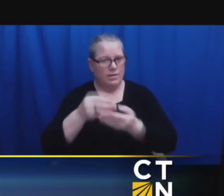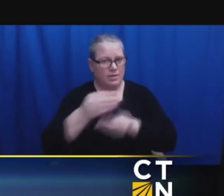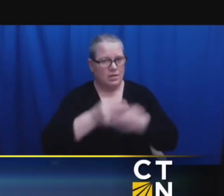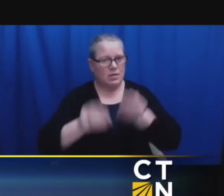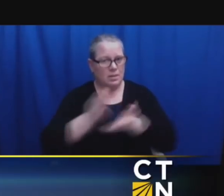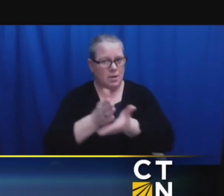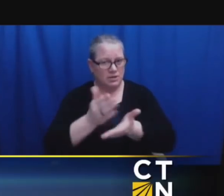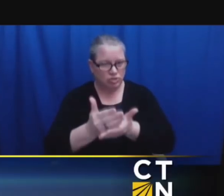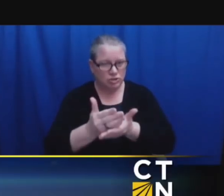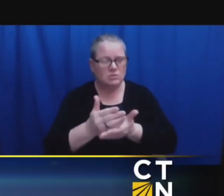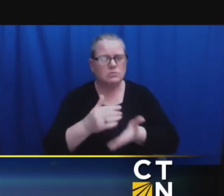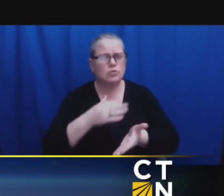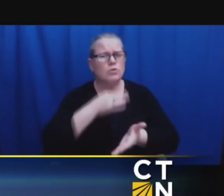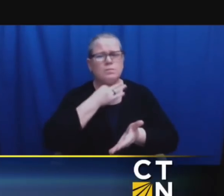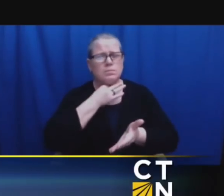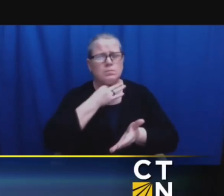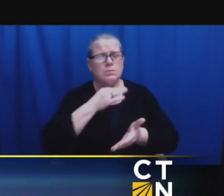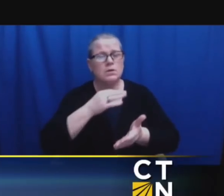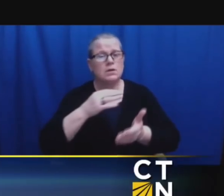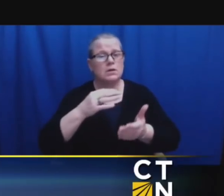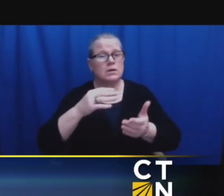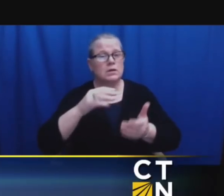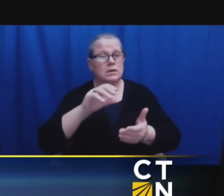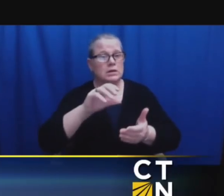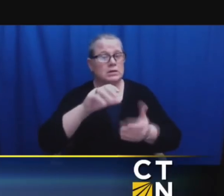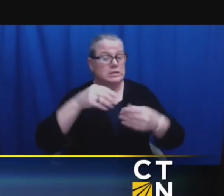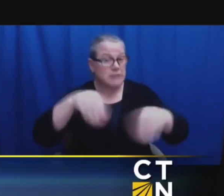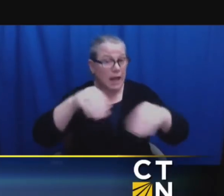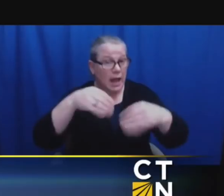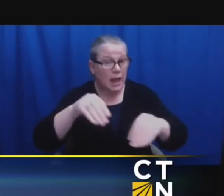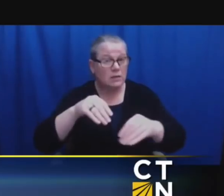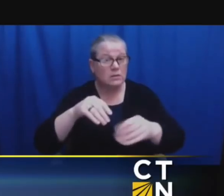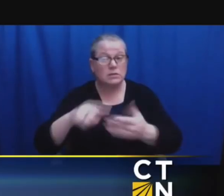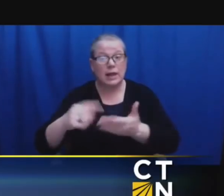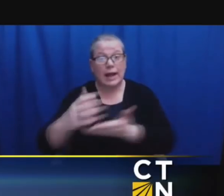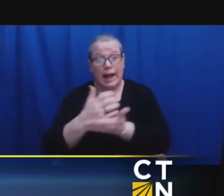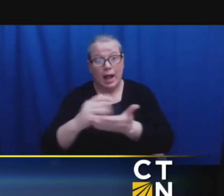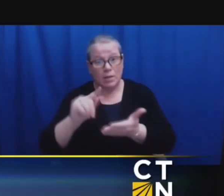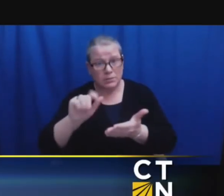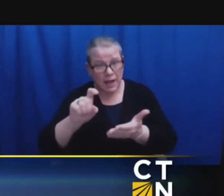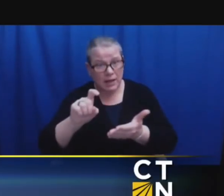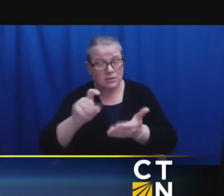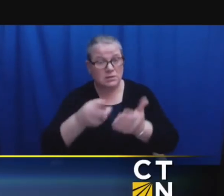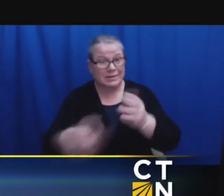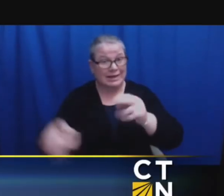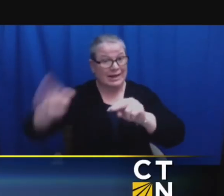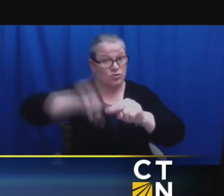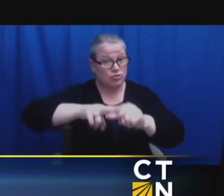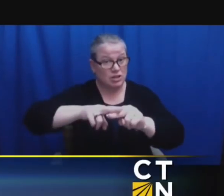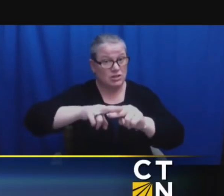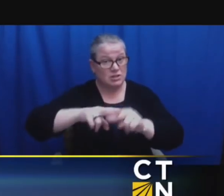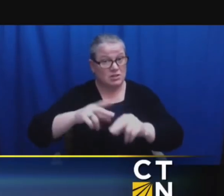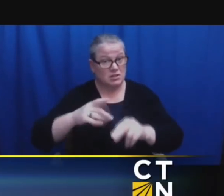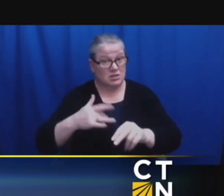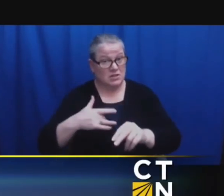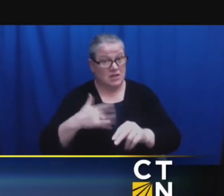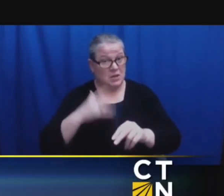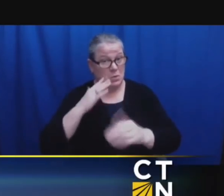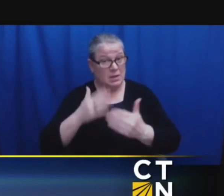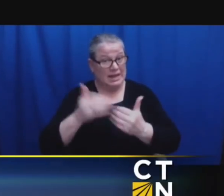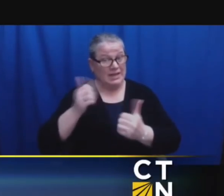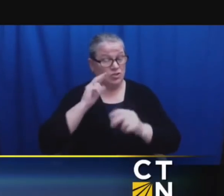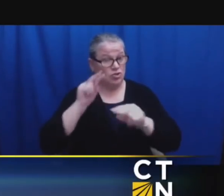income taxes, whether that's something that you might find easier to look at here with 9 days left before you present a